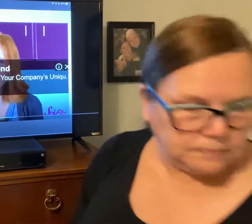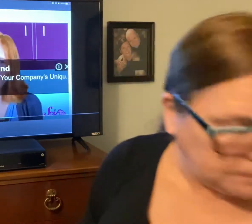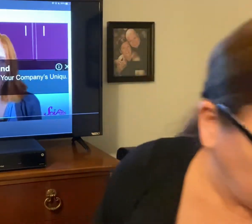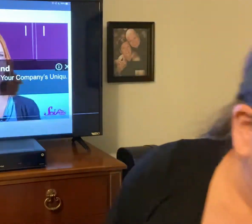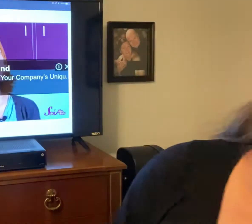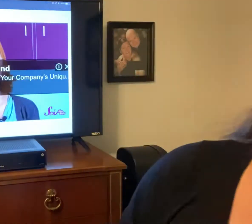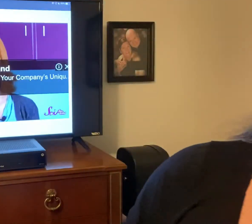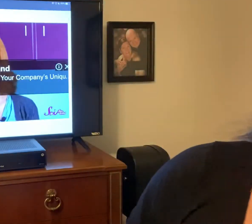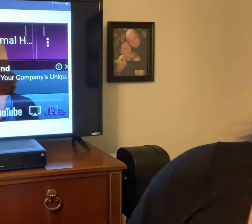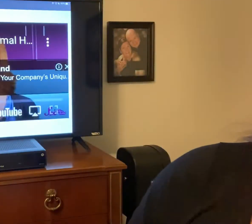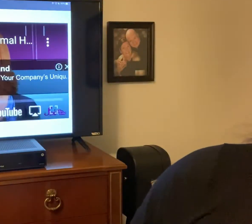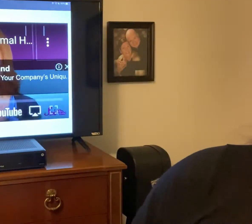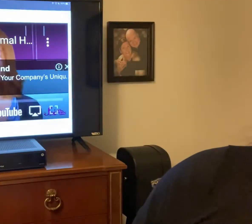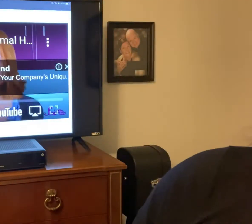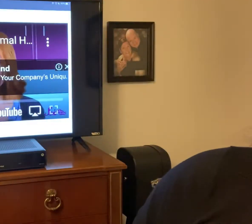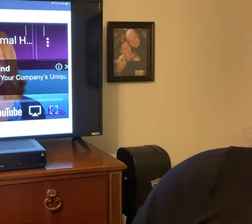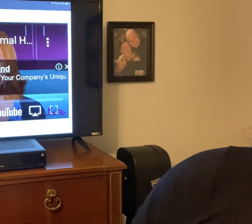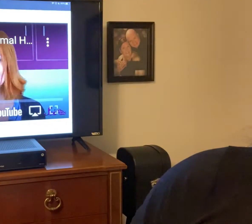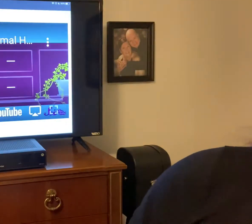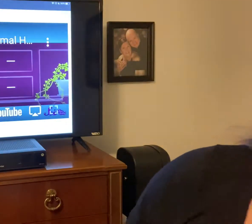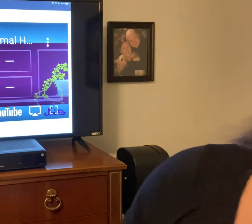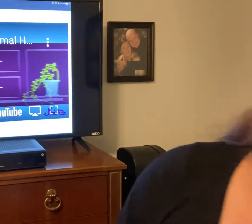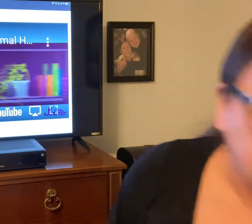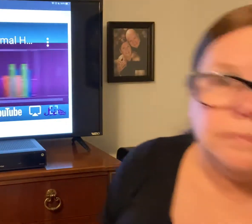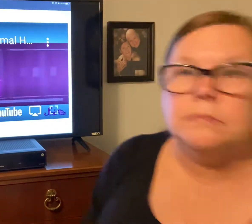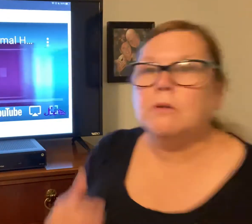and seek, but I can't seem to find Squeaks. Can you?